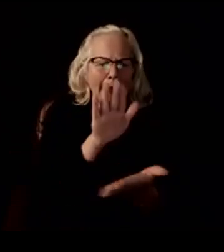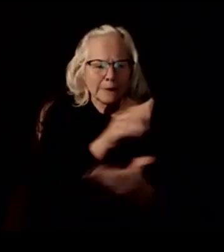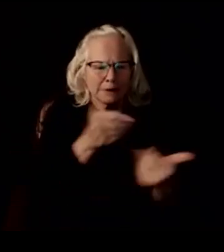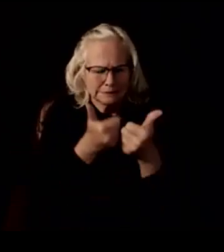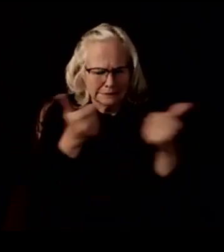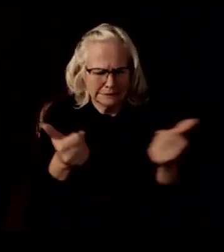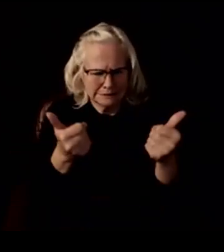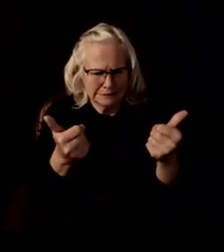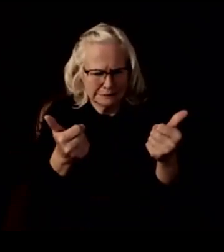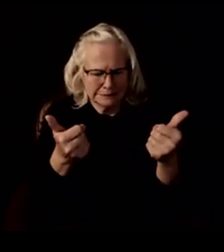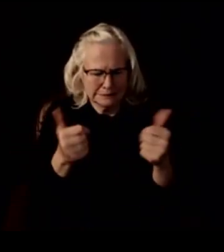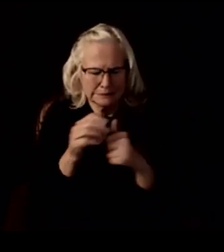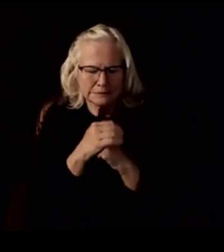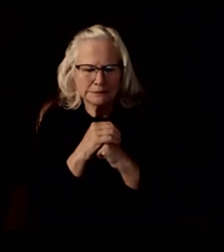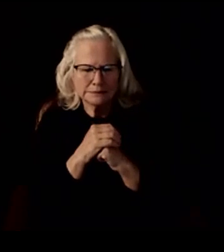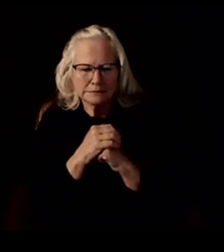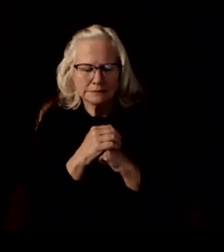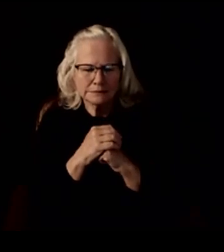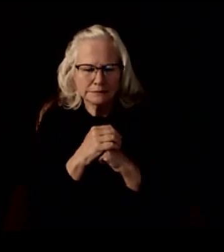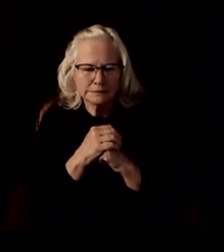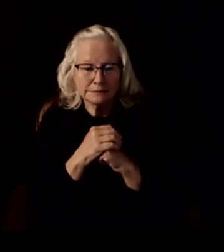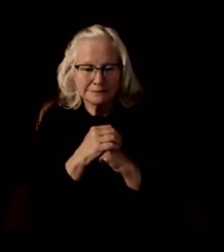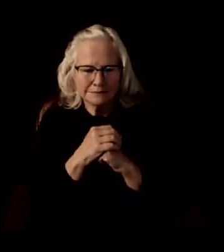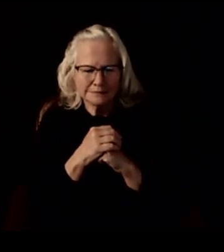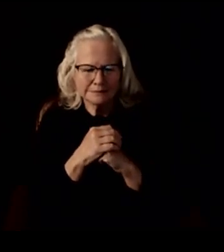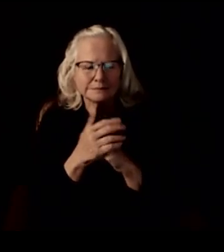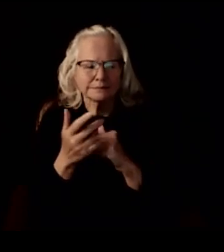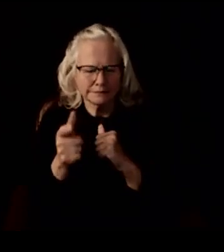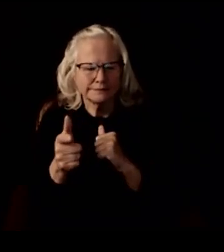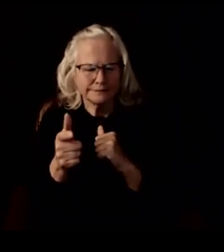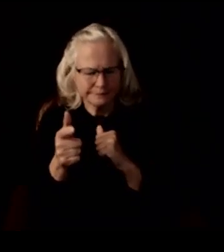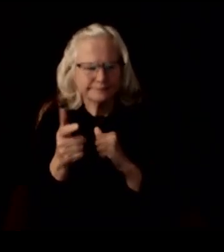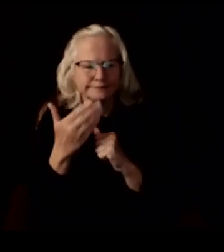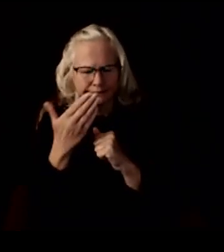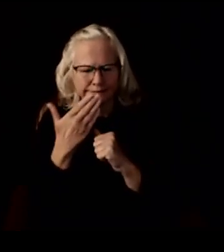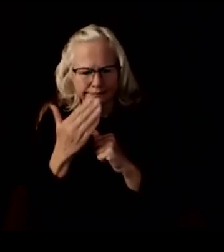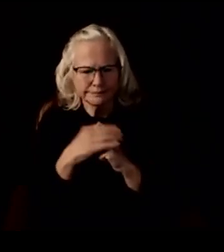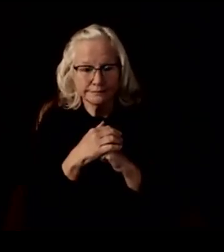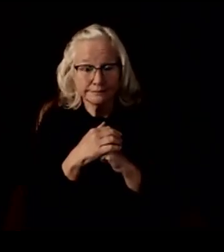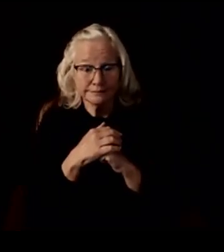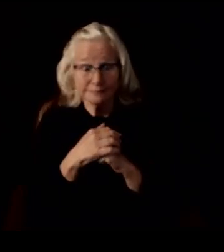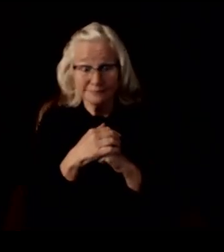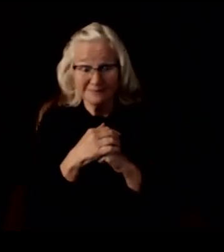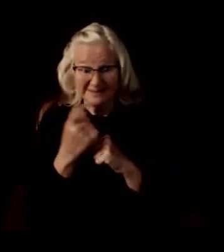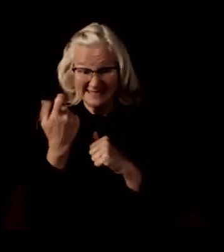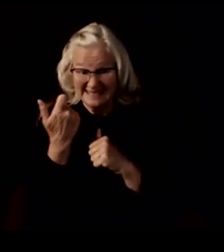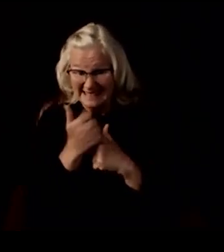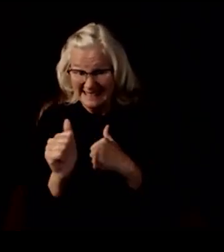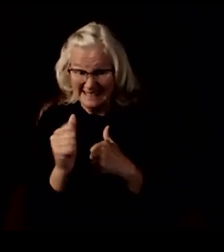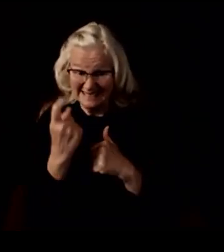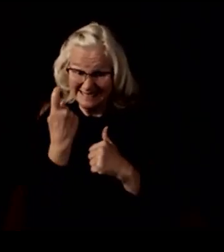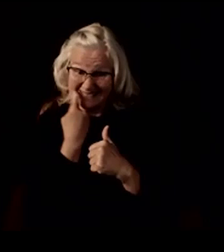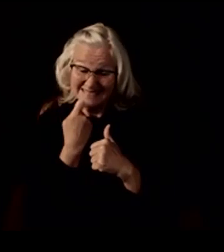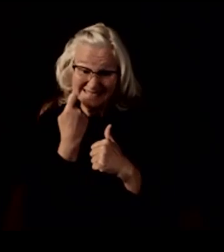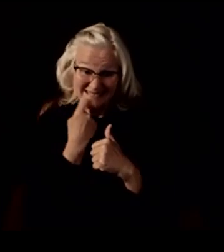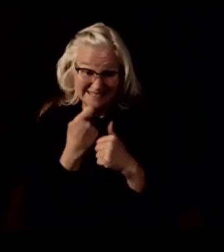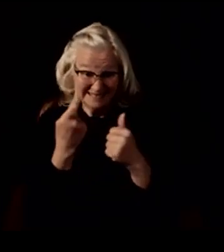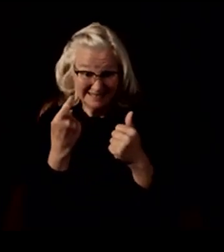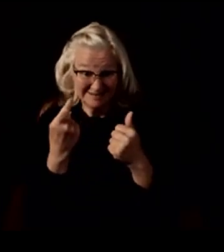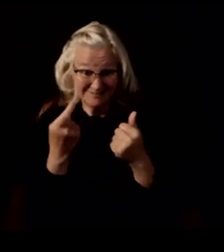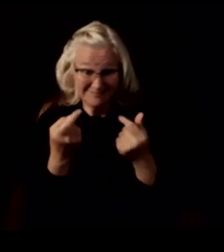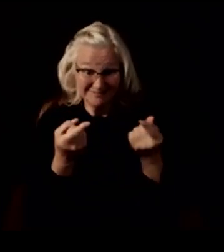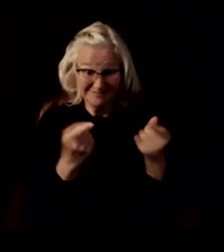Thank you, Chris. And if I can ask a follow-up, any of those recent clusters that you're seeing from events where you can tell us more specifics